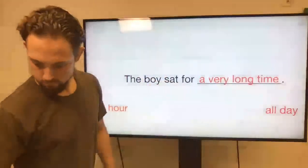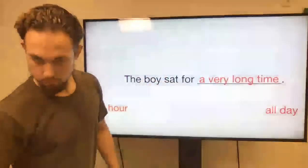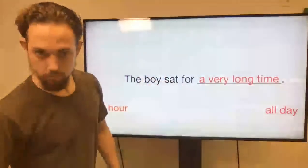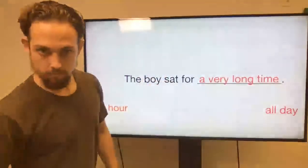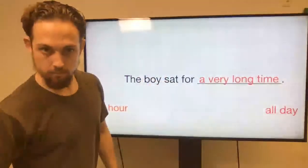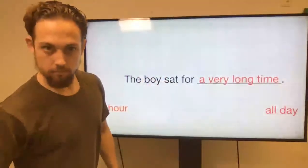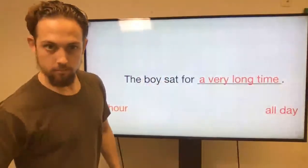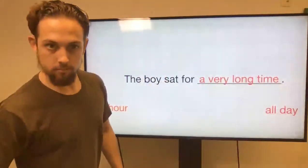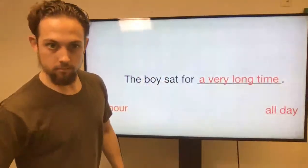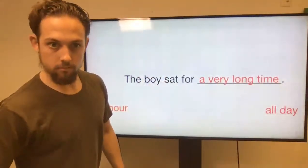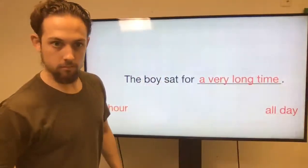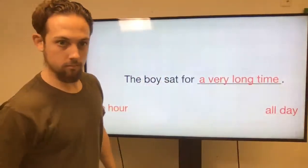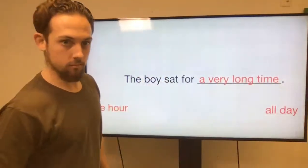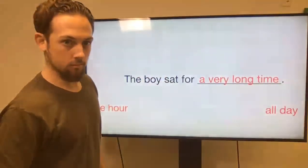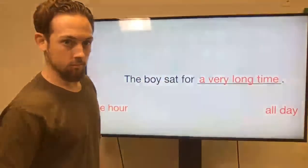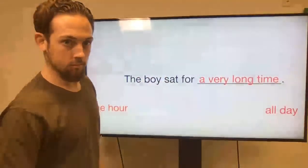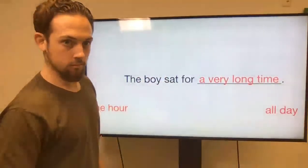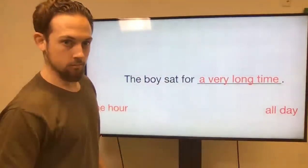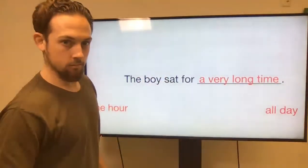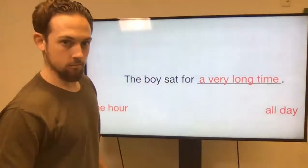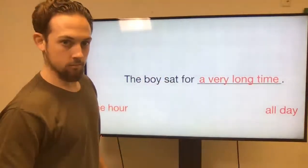Let's look at the next one.